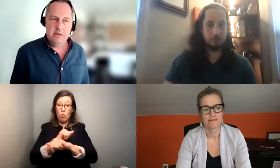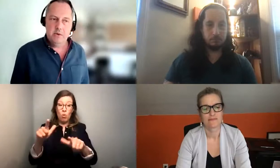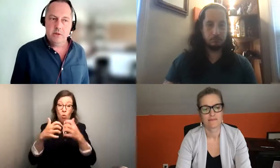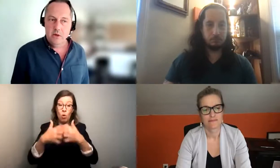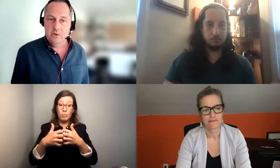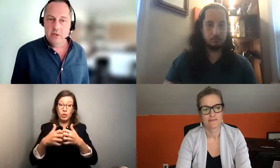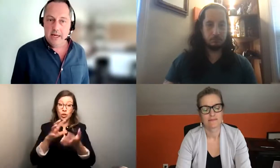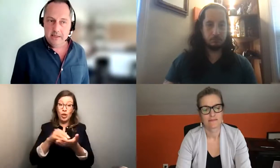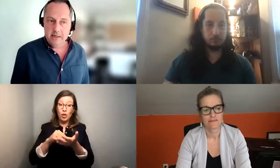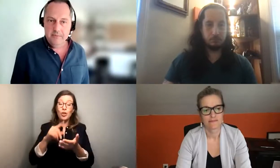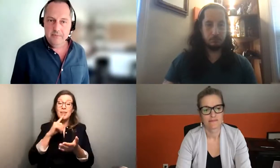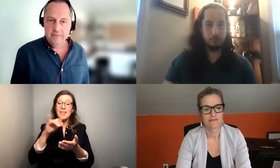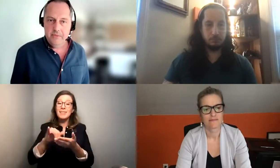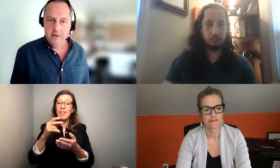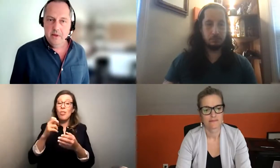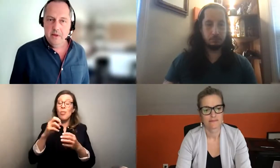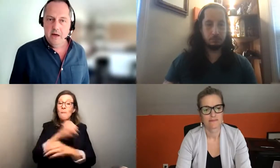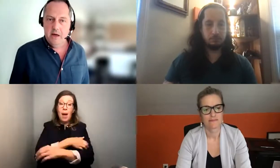with those that hold the data,